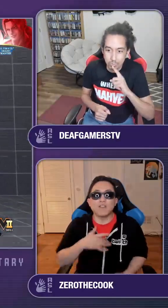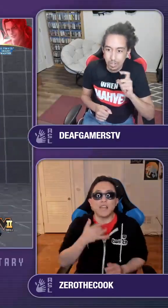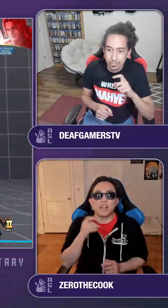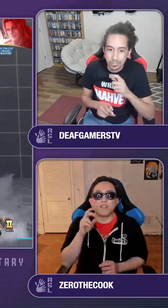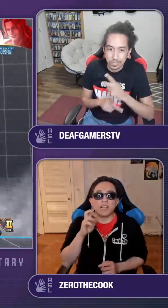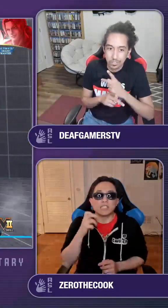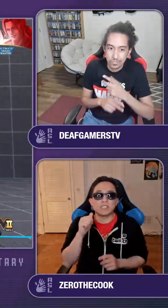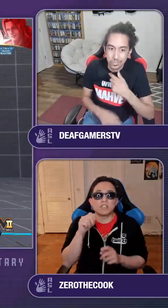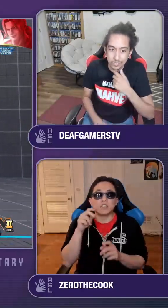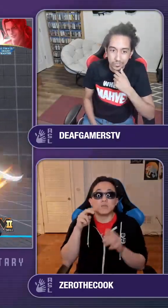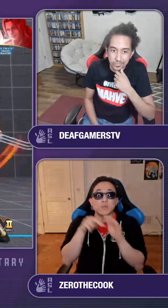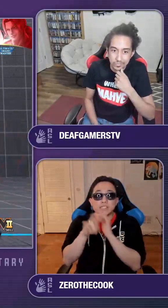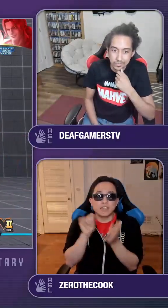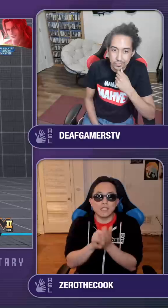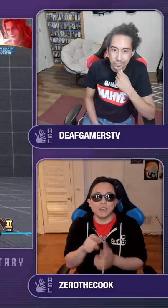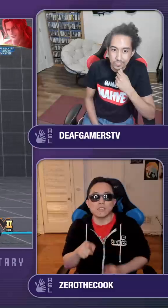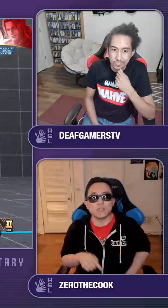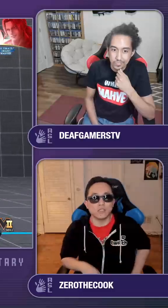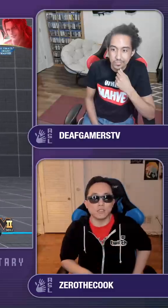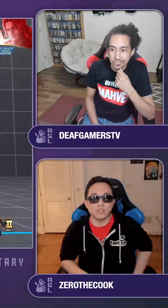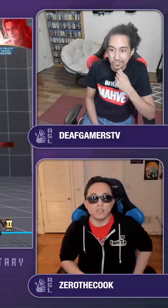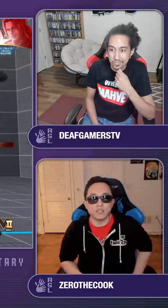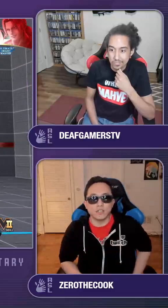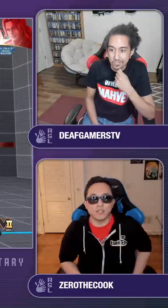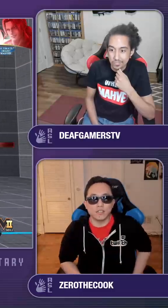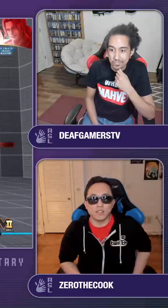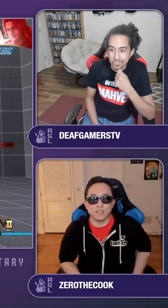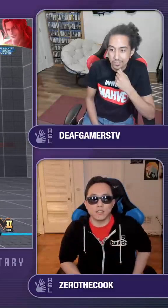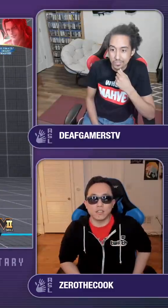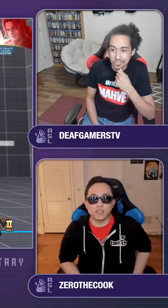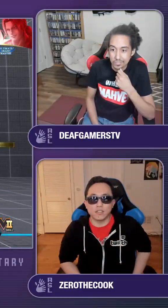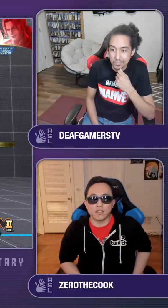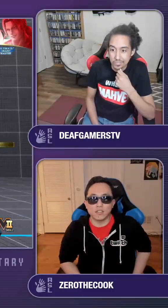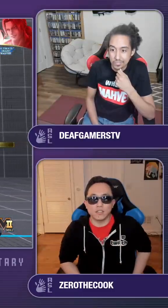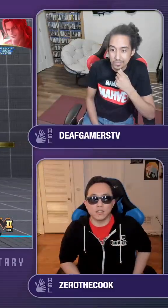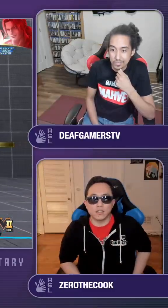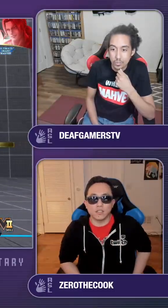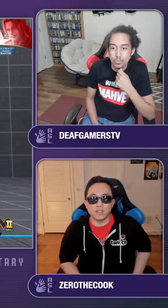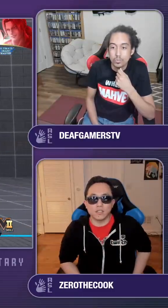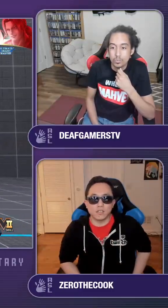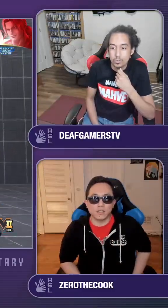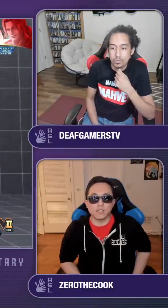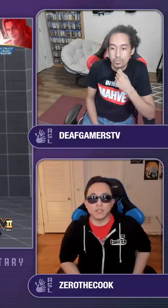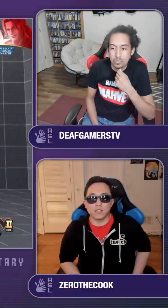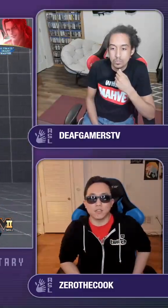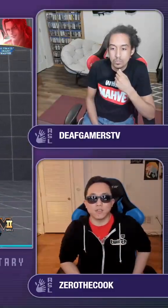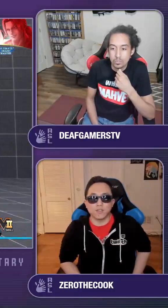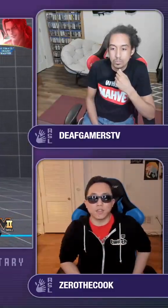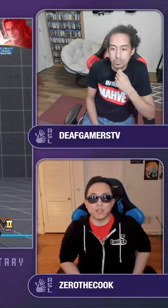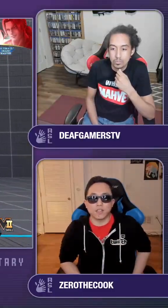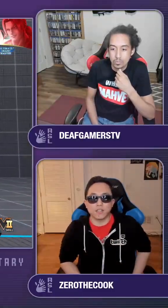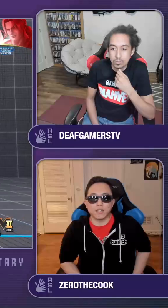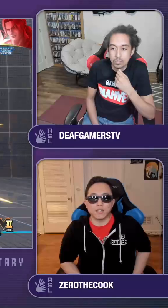strong. Like, Yeah, Jazdero cannot jump in. I haven't seen a single jump in land yet, but Metron.